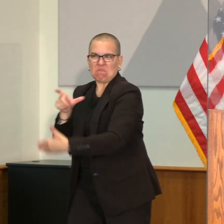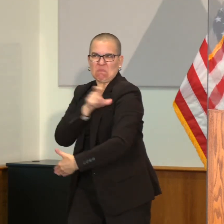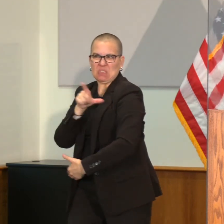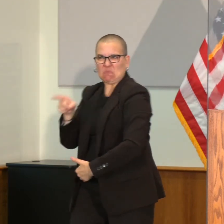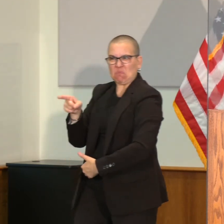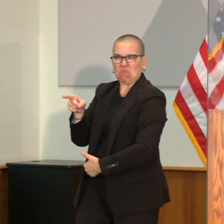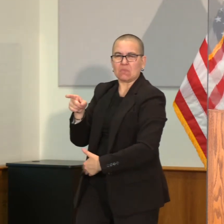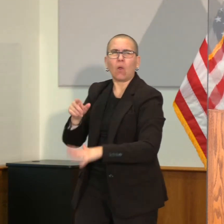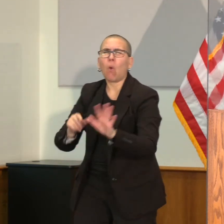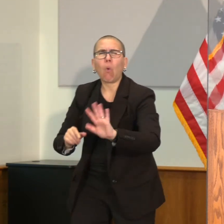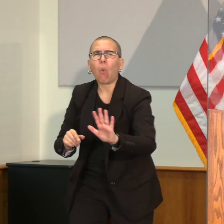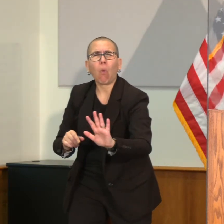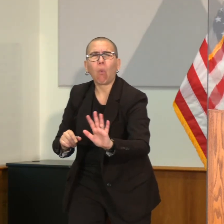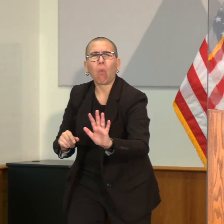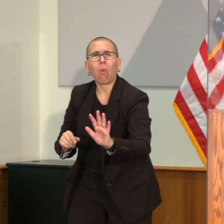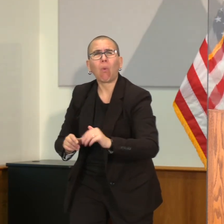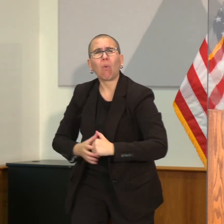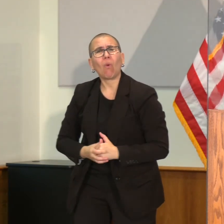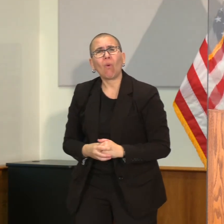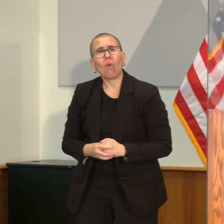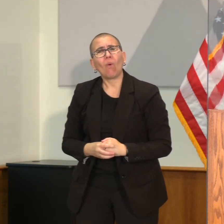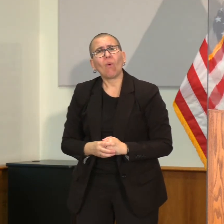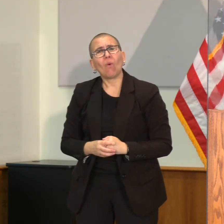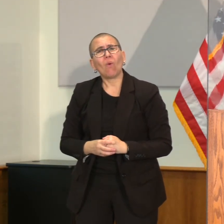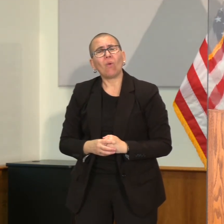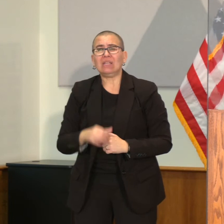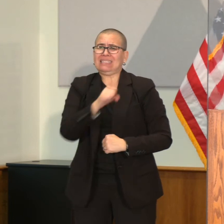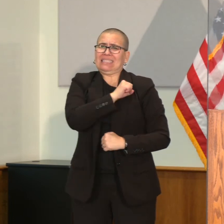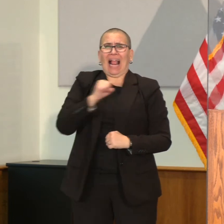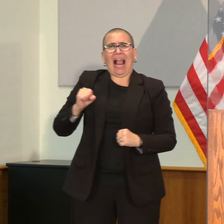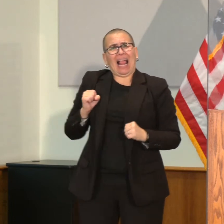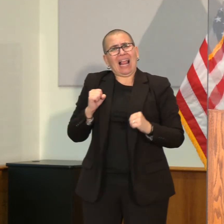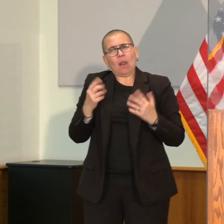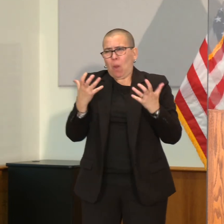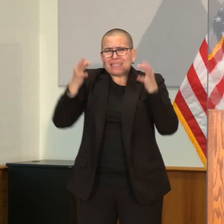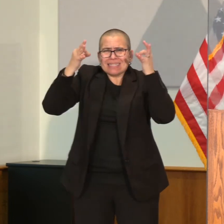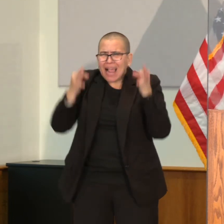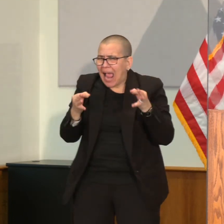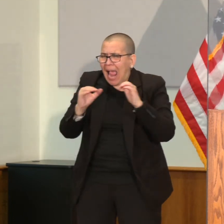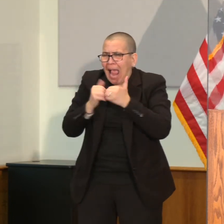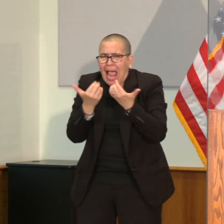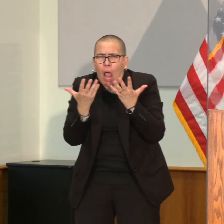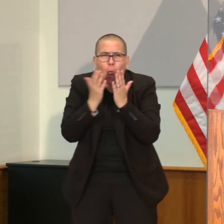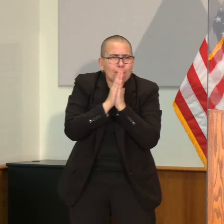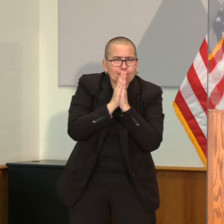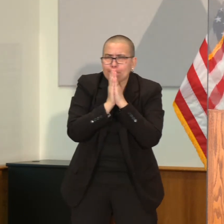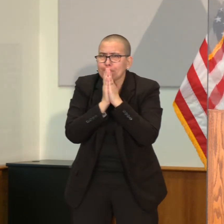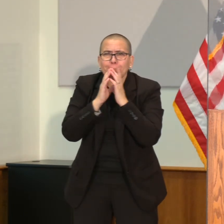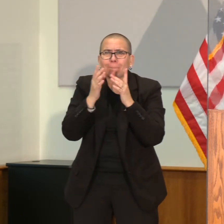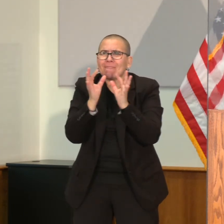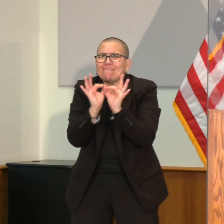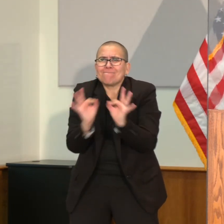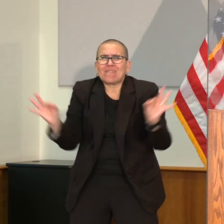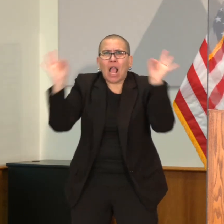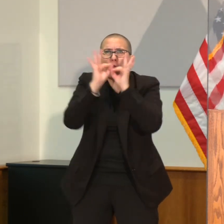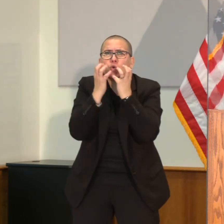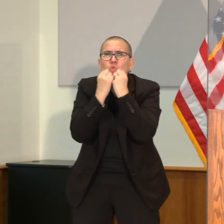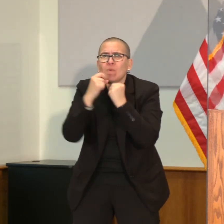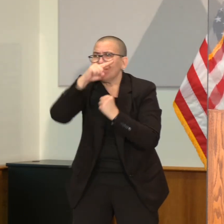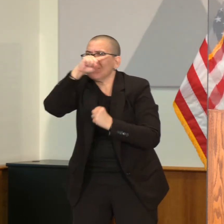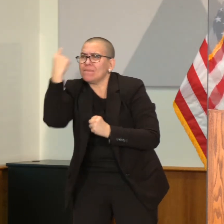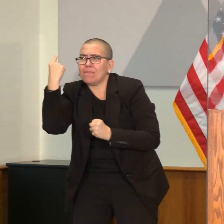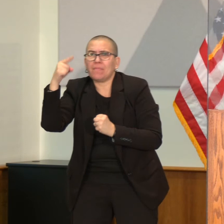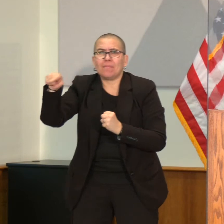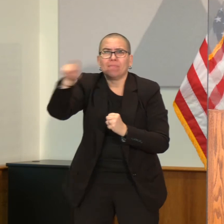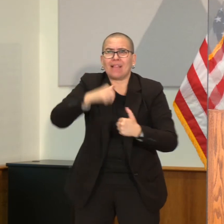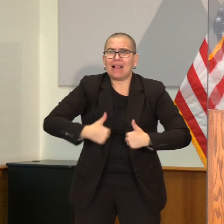It's going to be up to the Senate how they choose to value Black lives. Will they continue ignoring, dismissing, discounting our